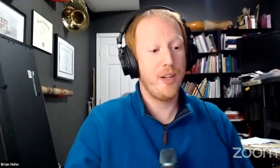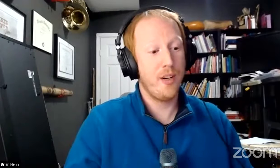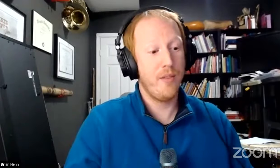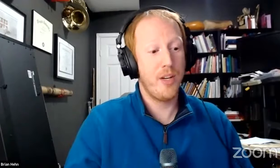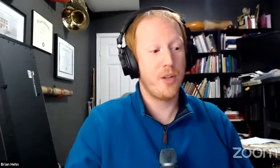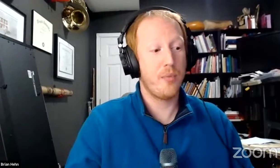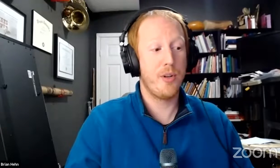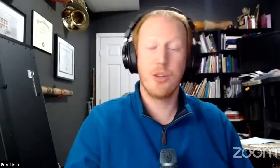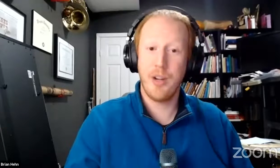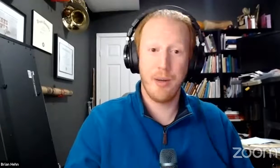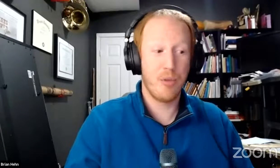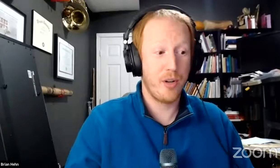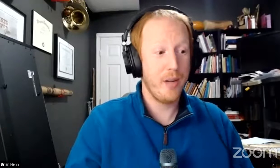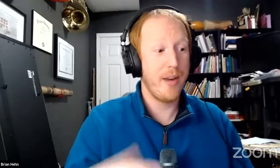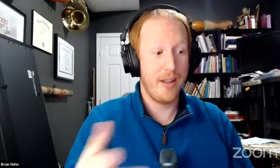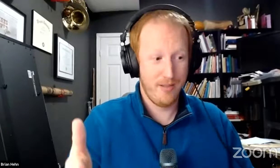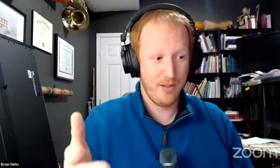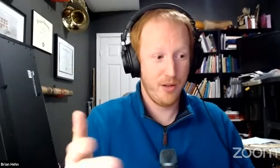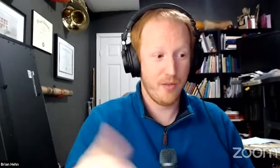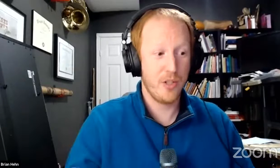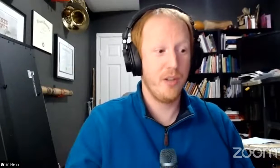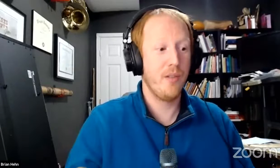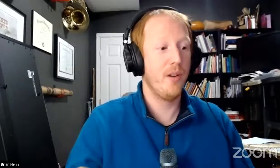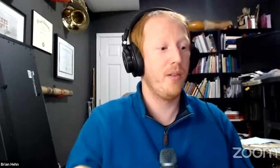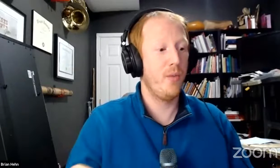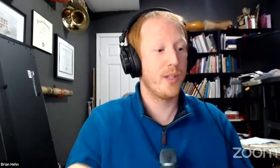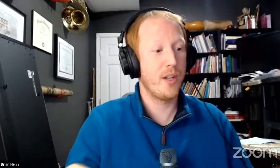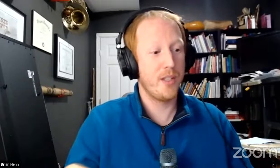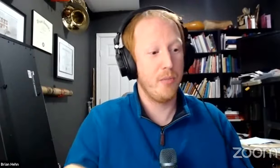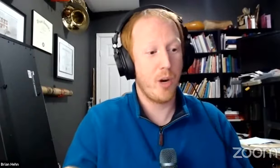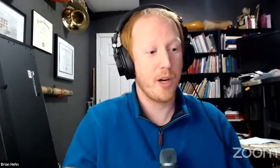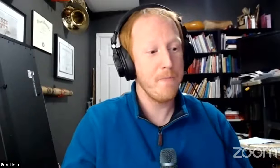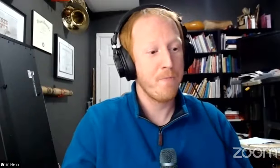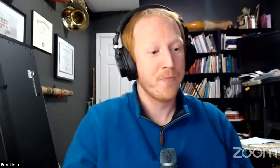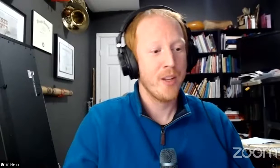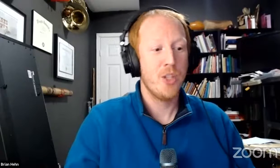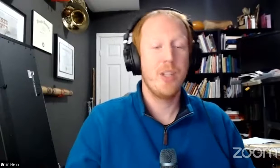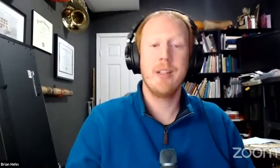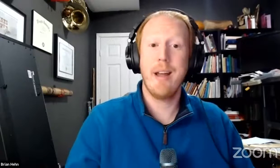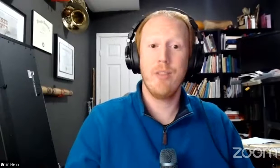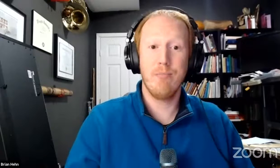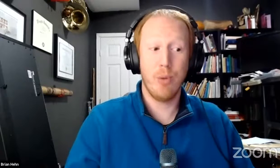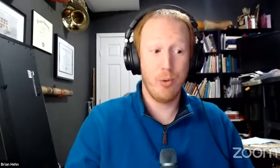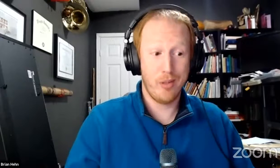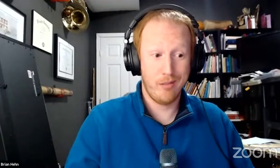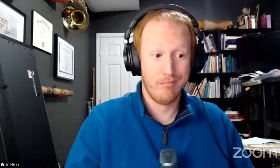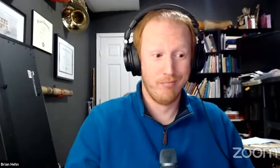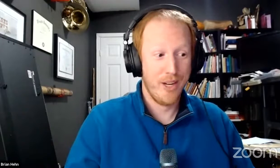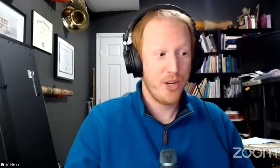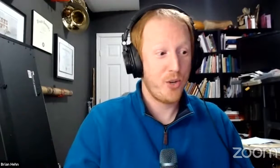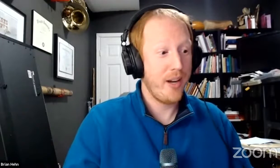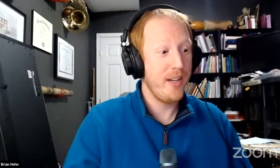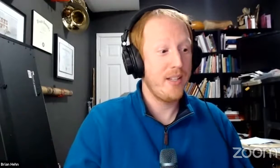you all enjoy the work that these wonderful student interpreters have done. And Merry Christmas.